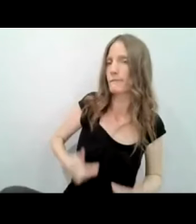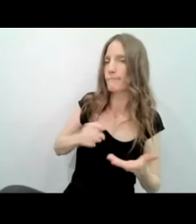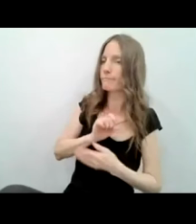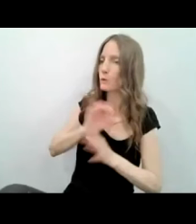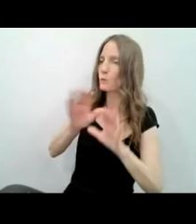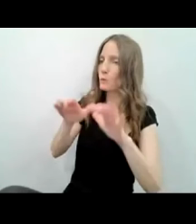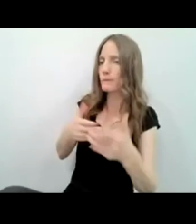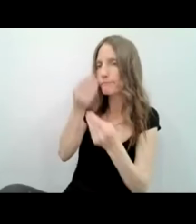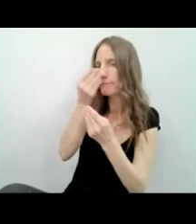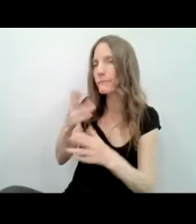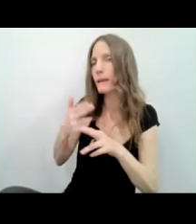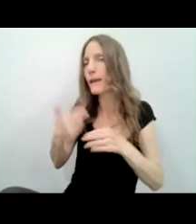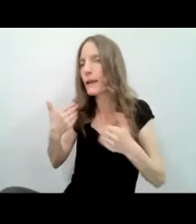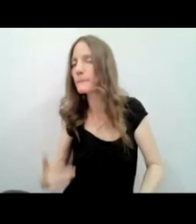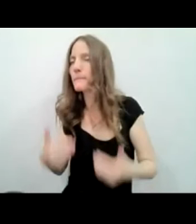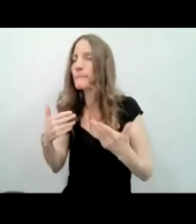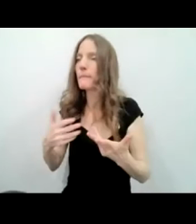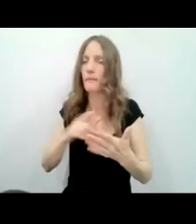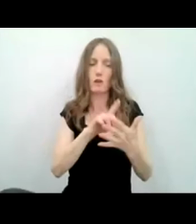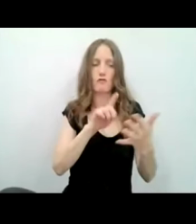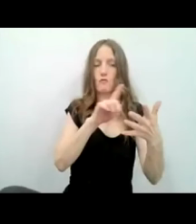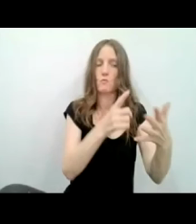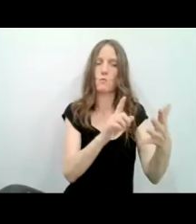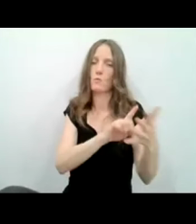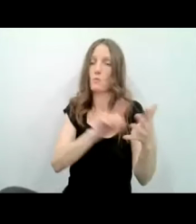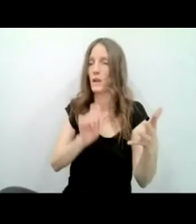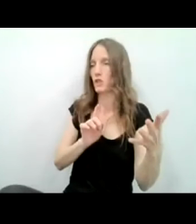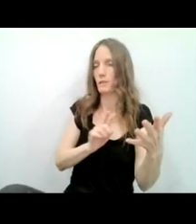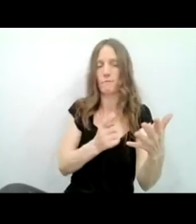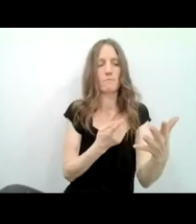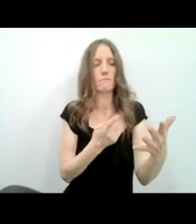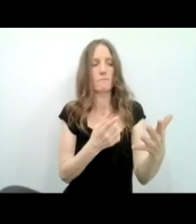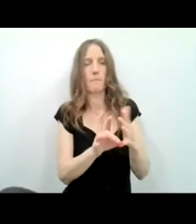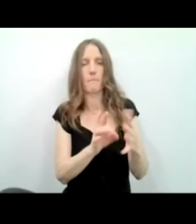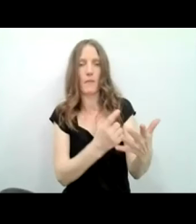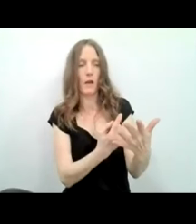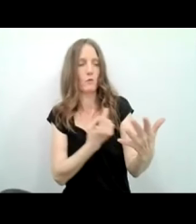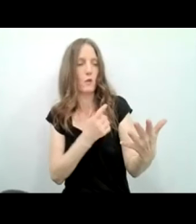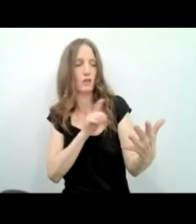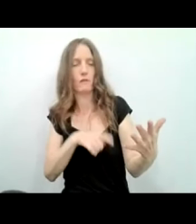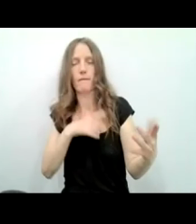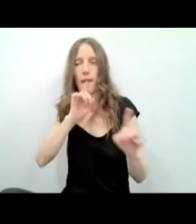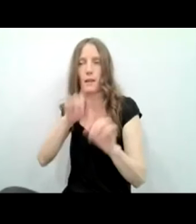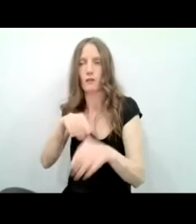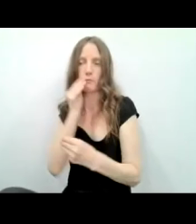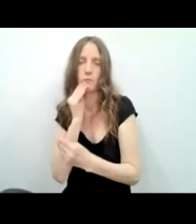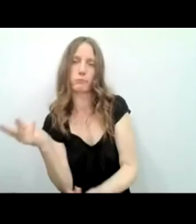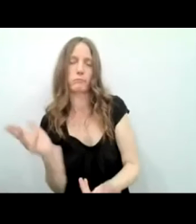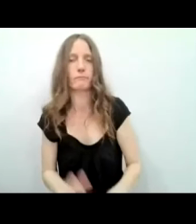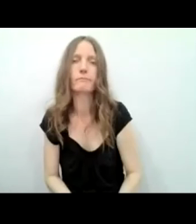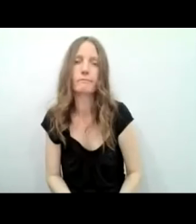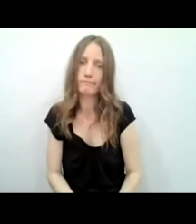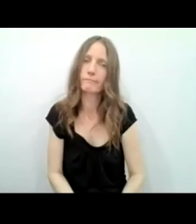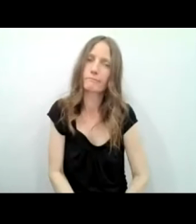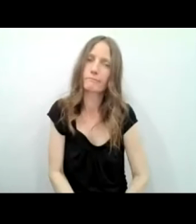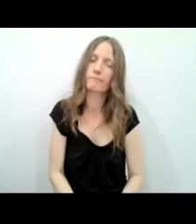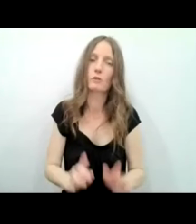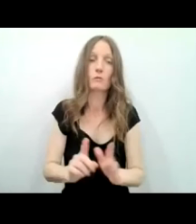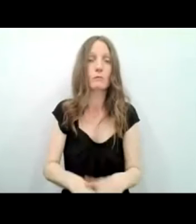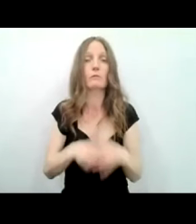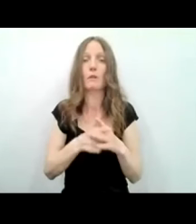sort of what icebreaker question you chose to answer, and sort of what your answer is to that. So let's get started.